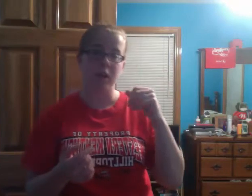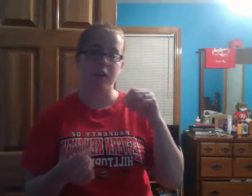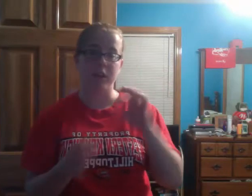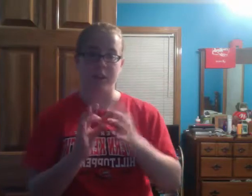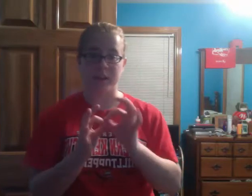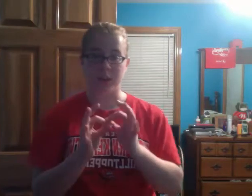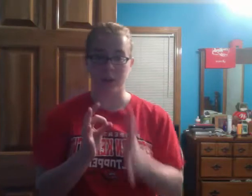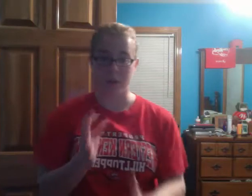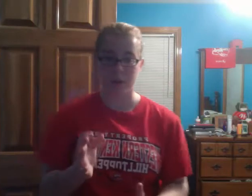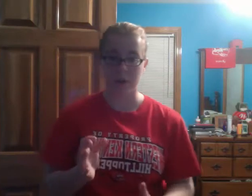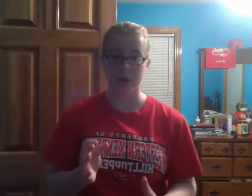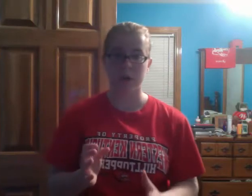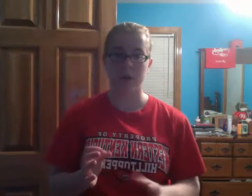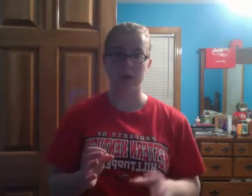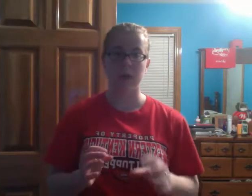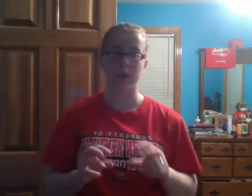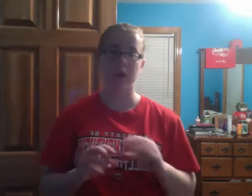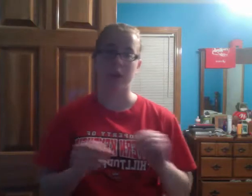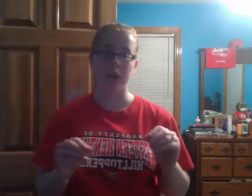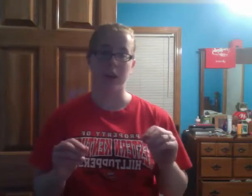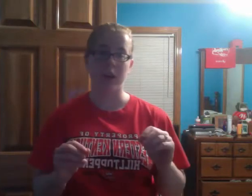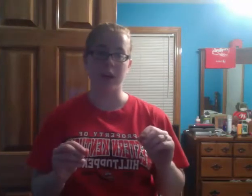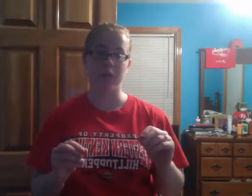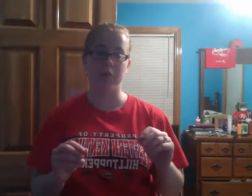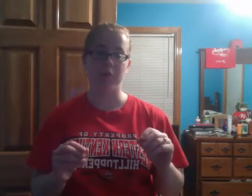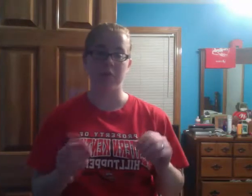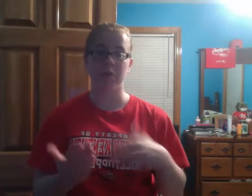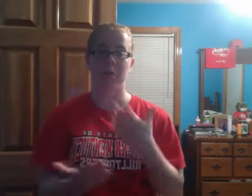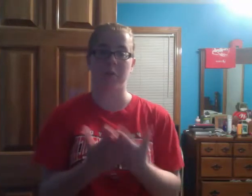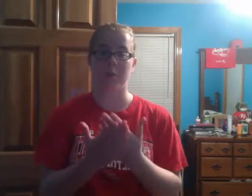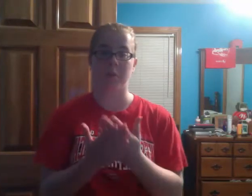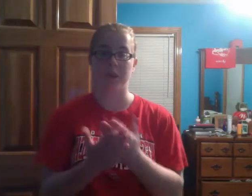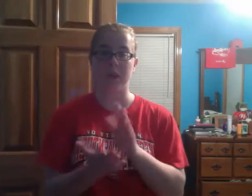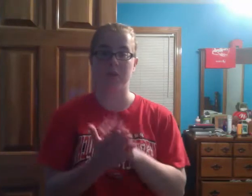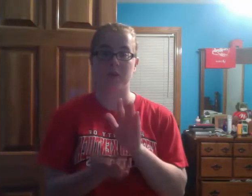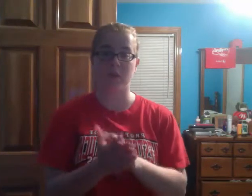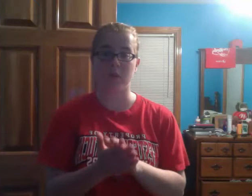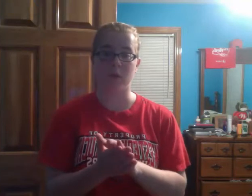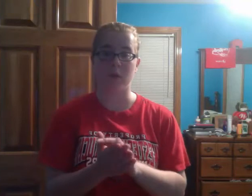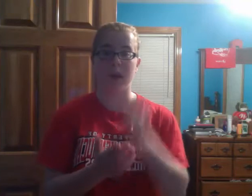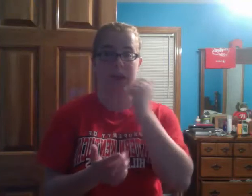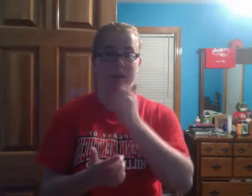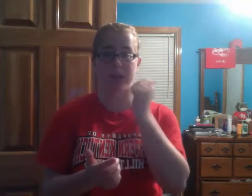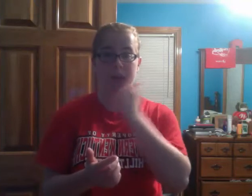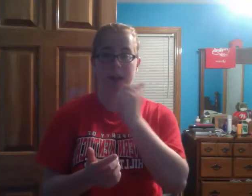the interpreter could not be at school every day.